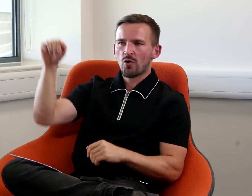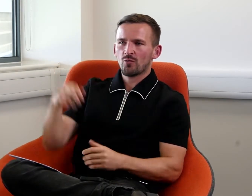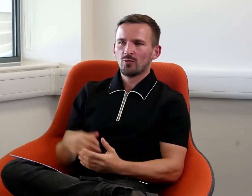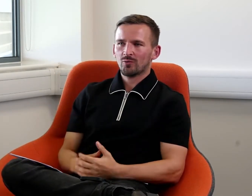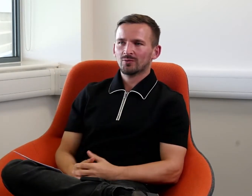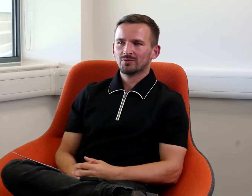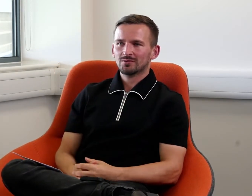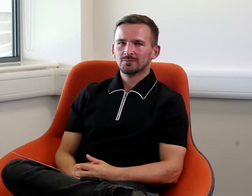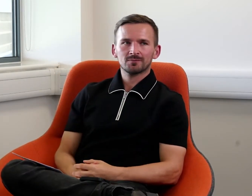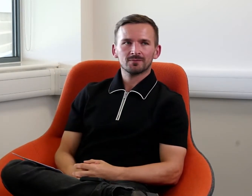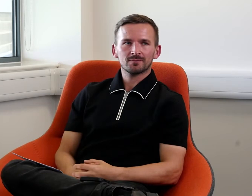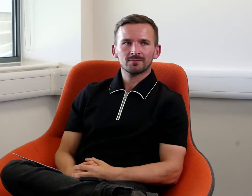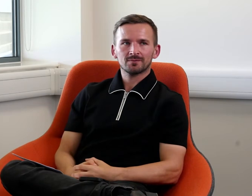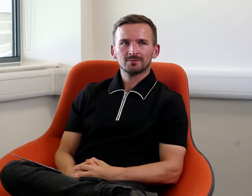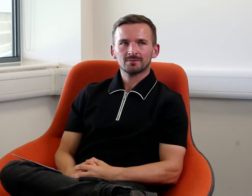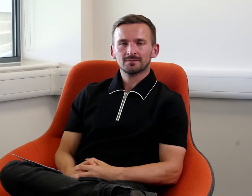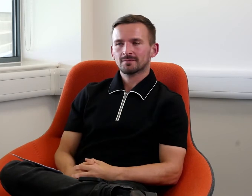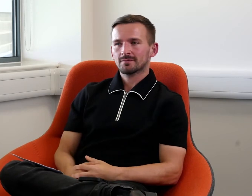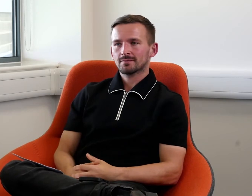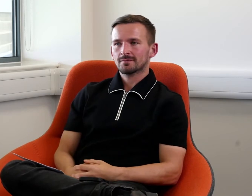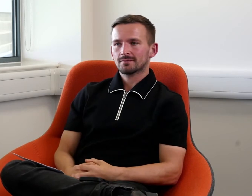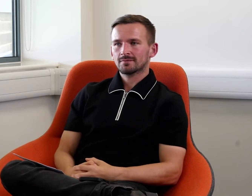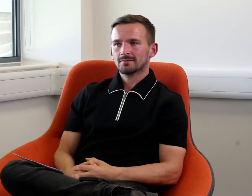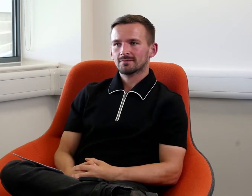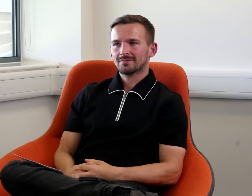So who's your political ideal hero?